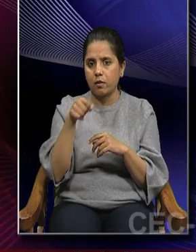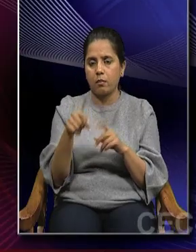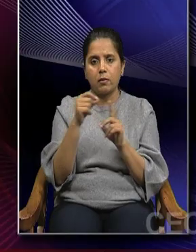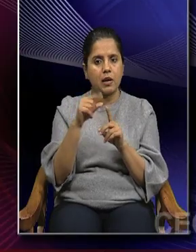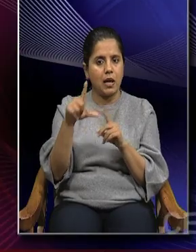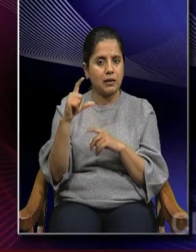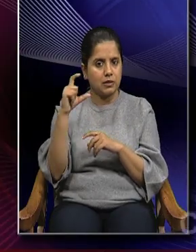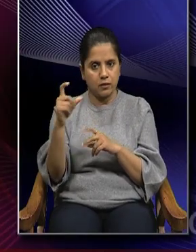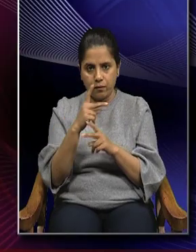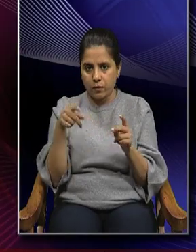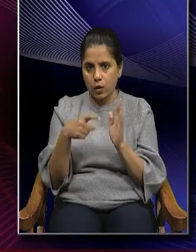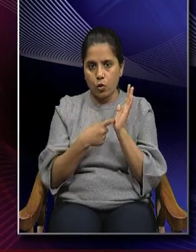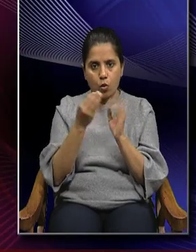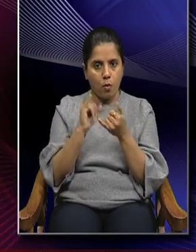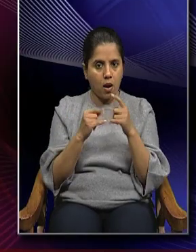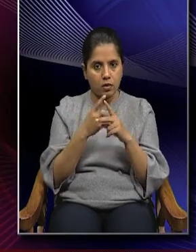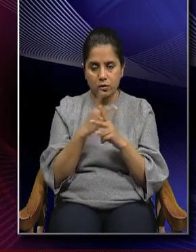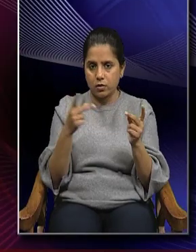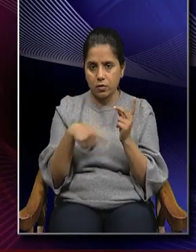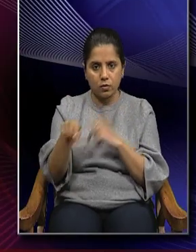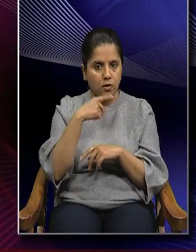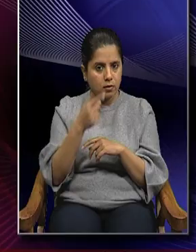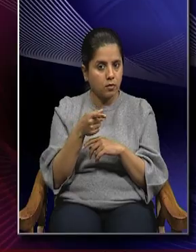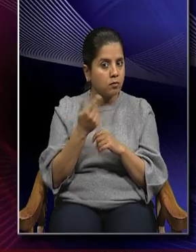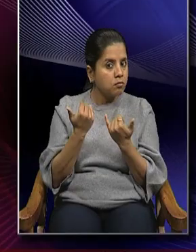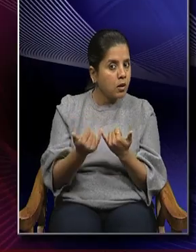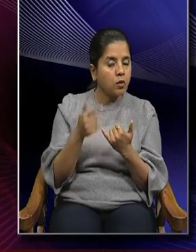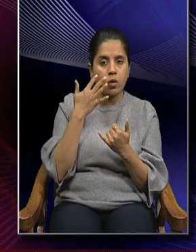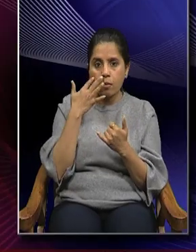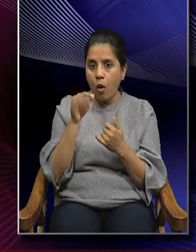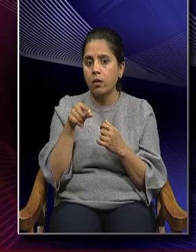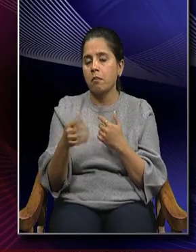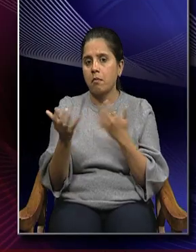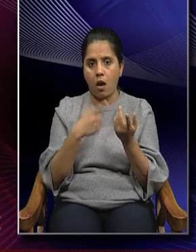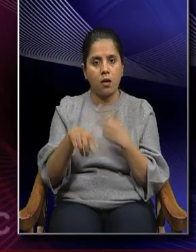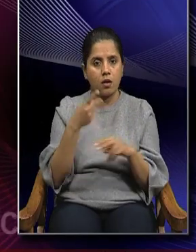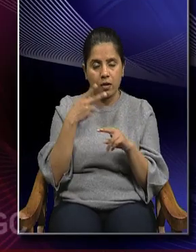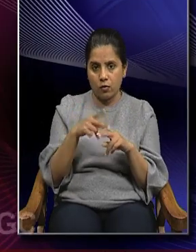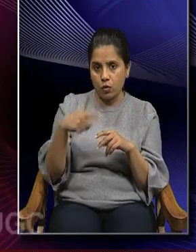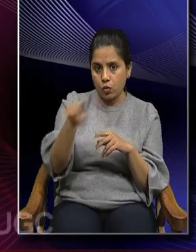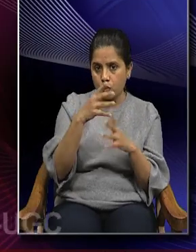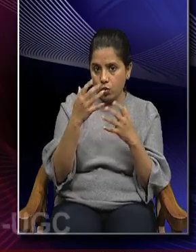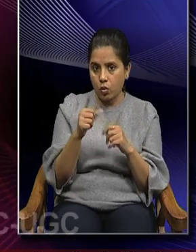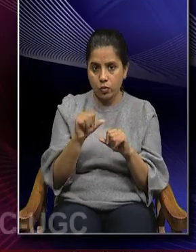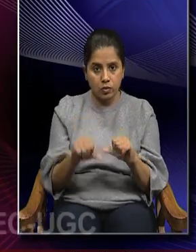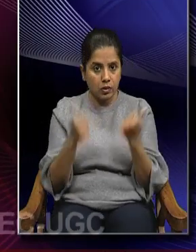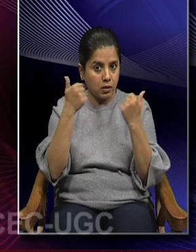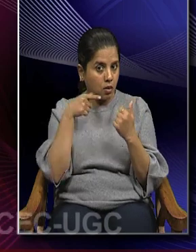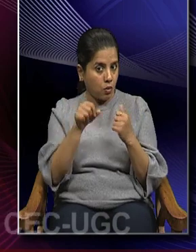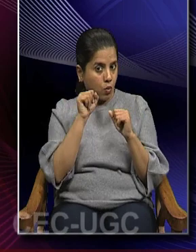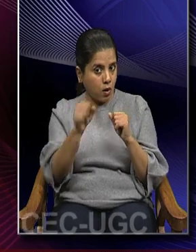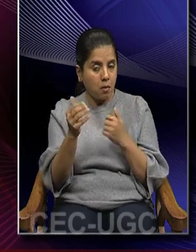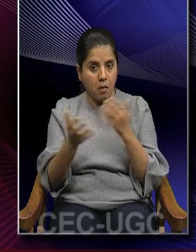PLC a robust one, a most significant one in the marketing. If you want to succeed in your